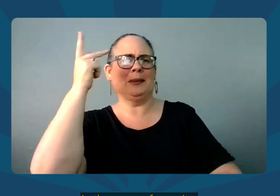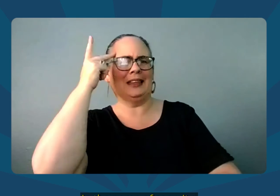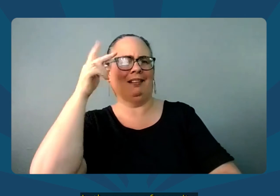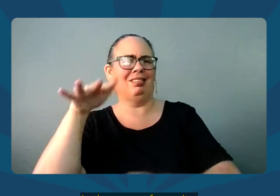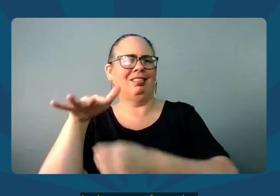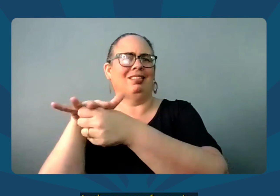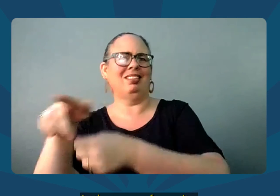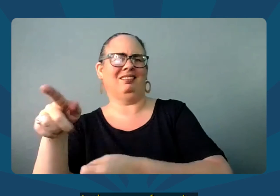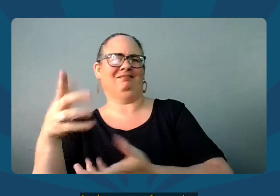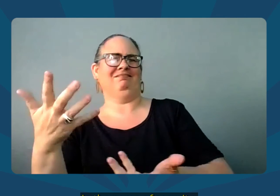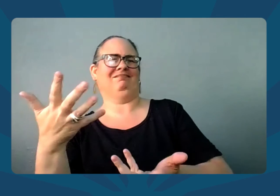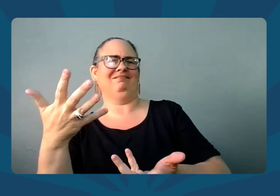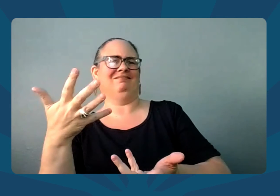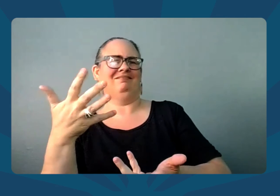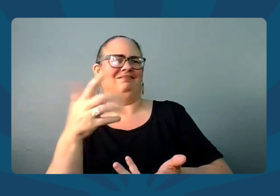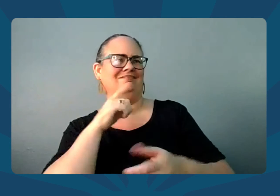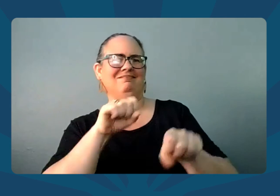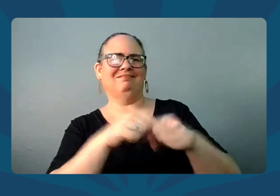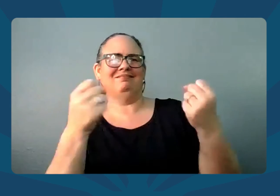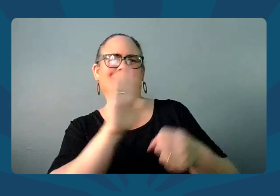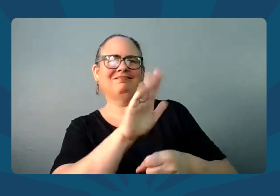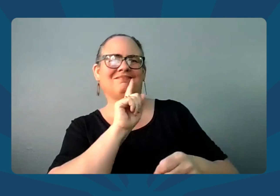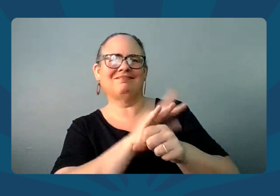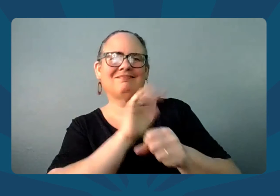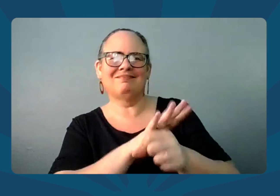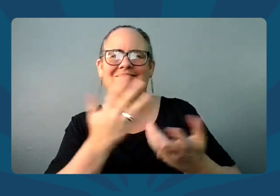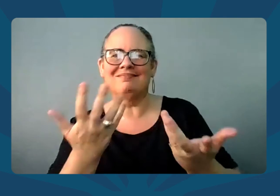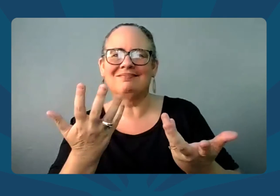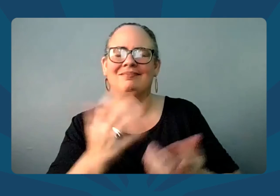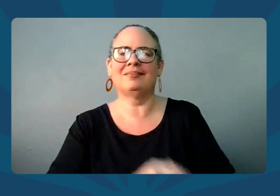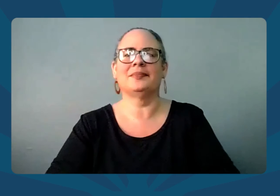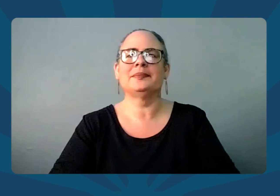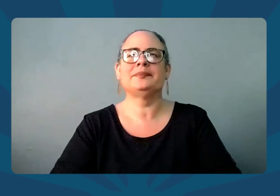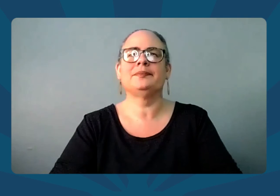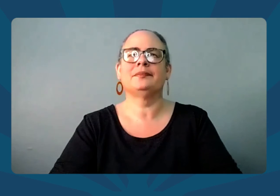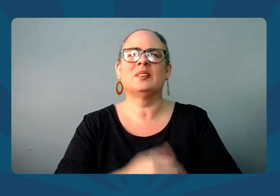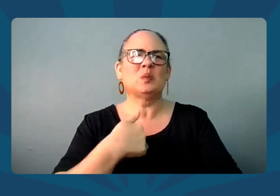while the political class blatantly violated their own decrees.